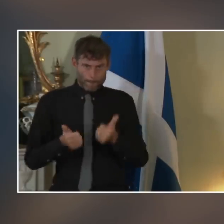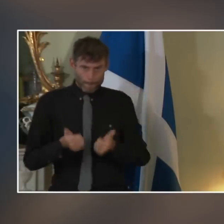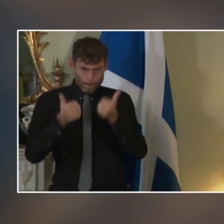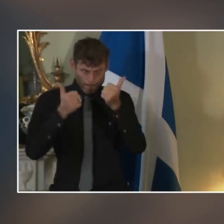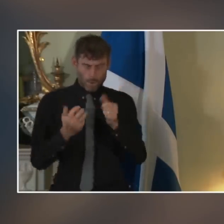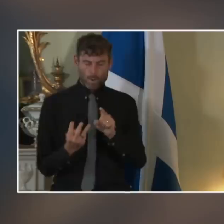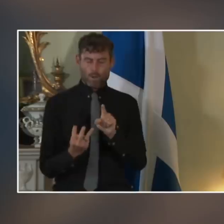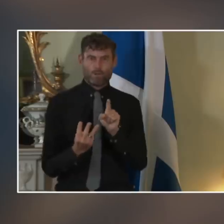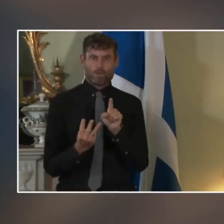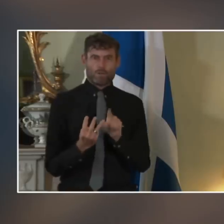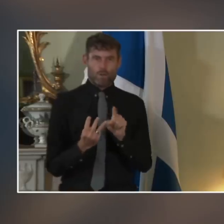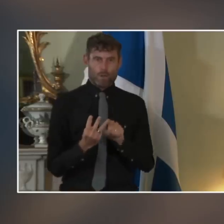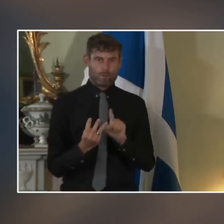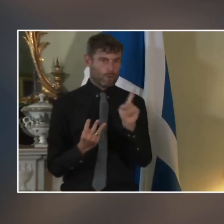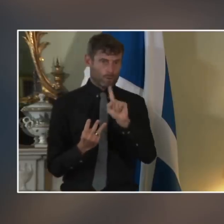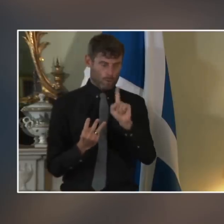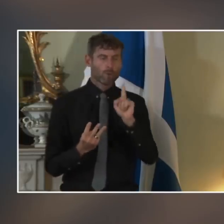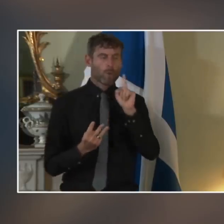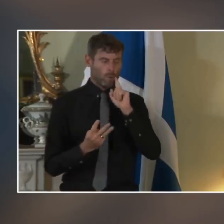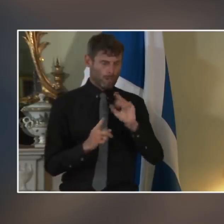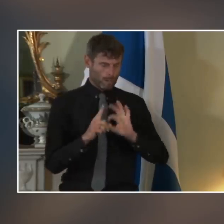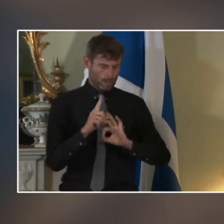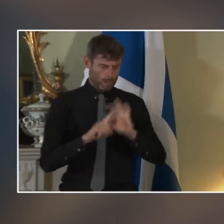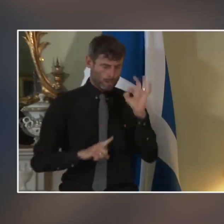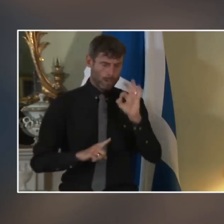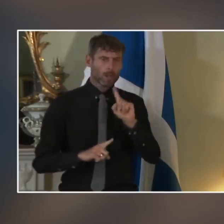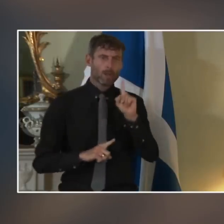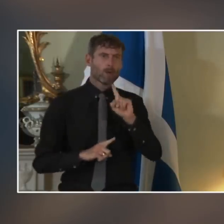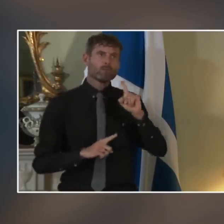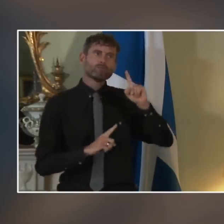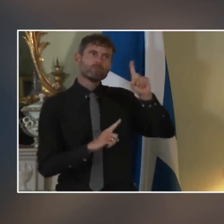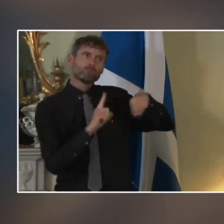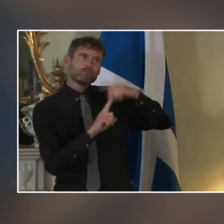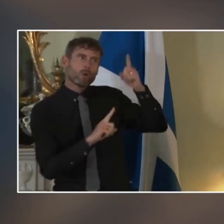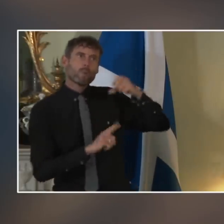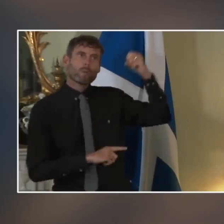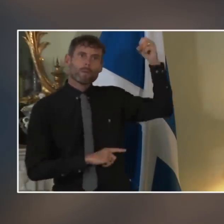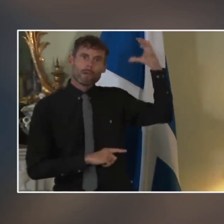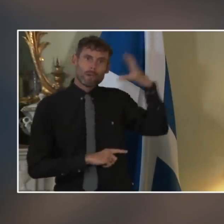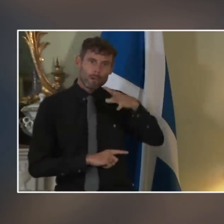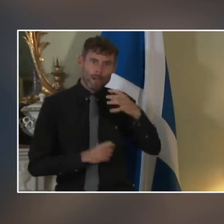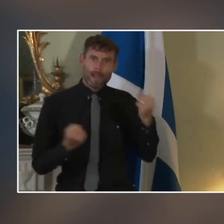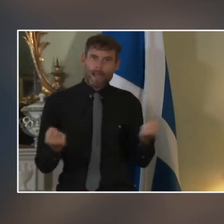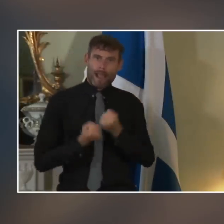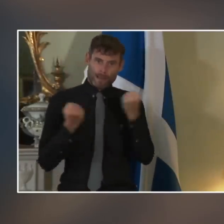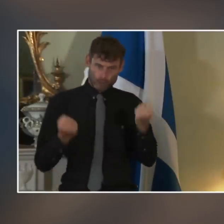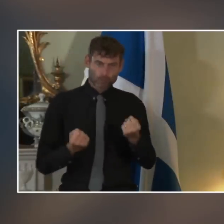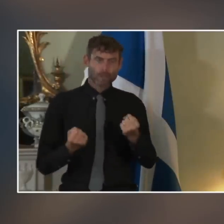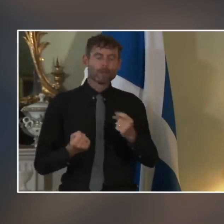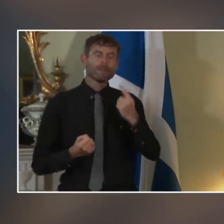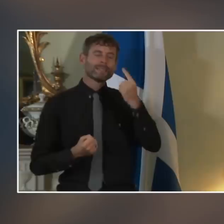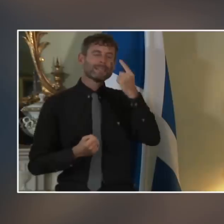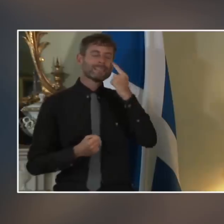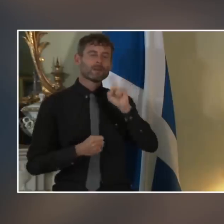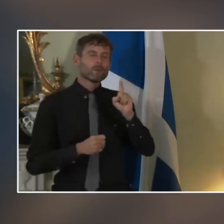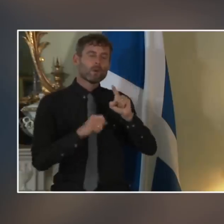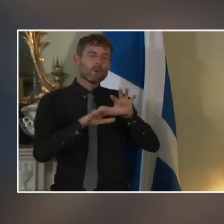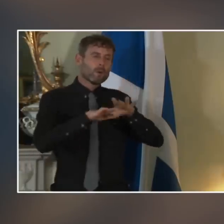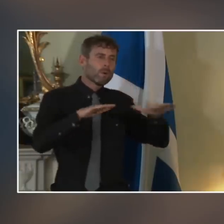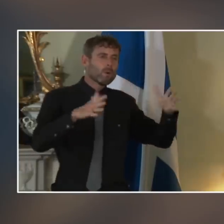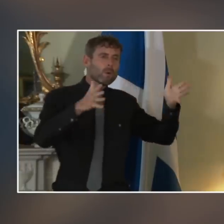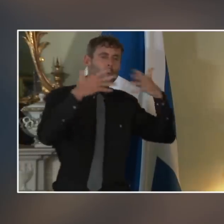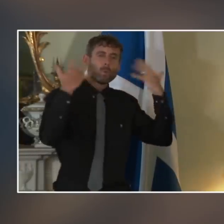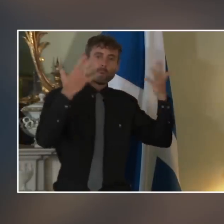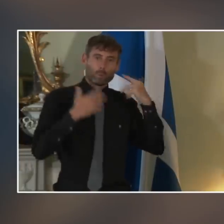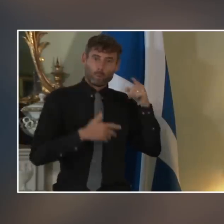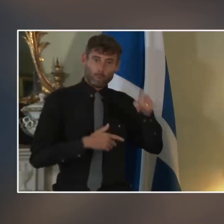Three, we would accelerate the rollout of renewables and double the size of the onshore wind industry, creating